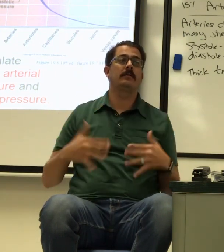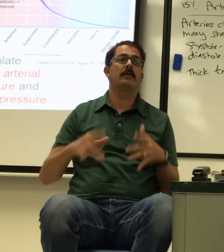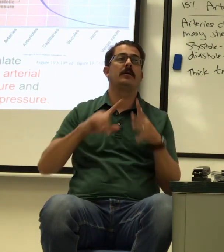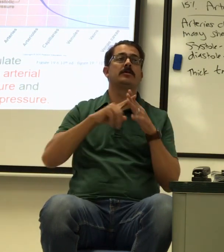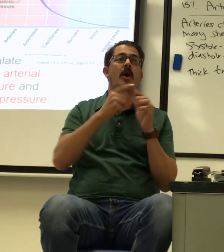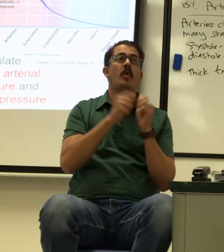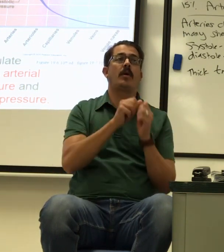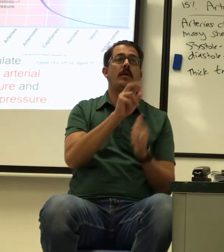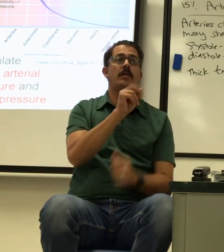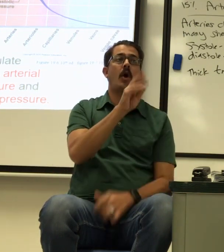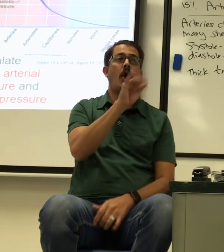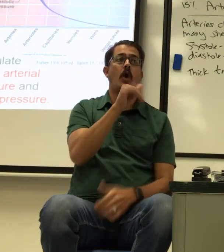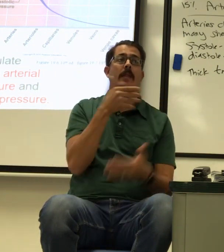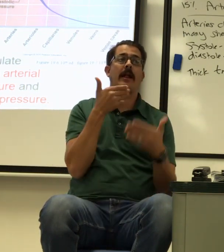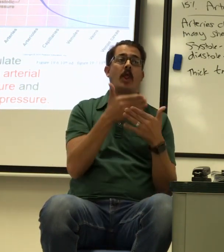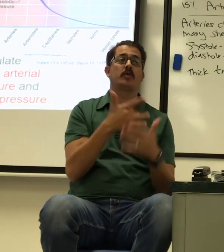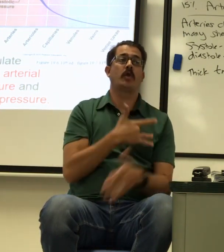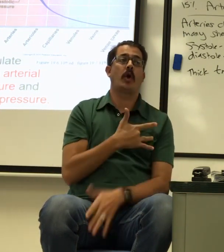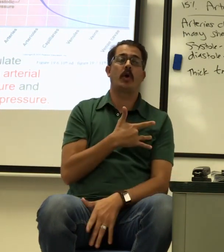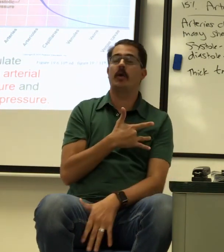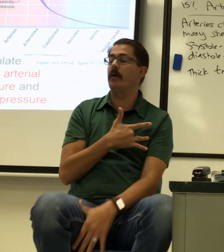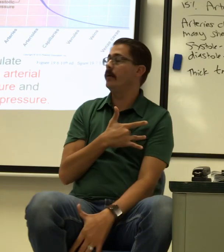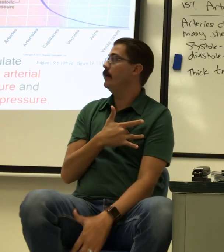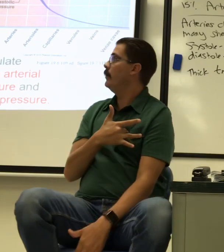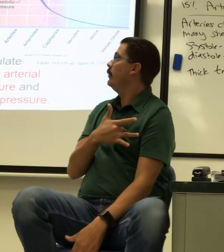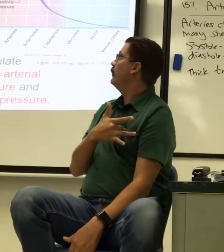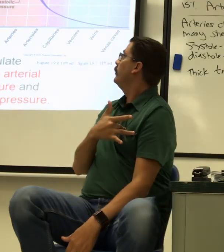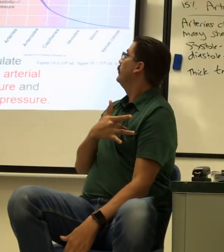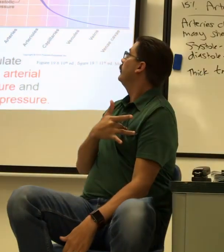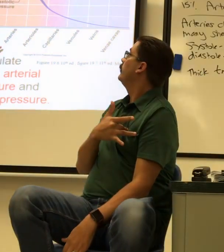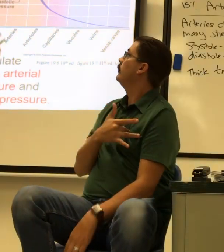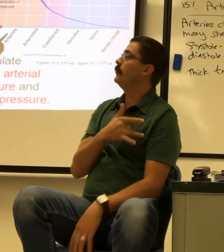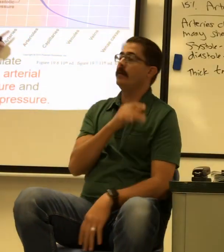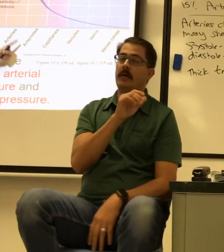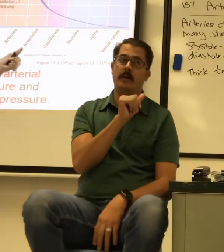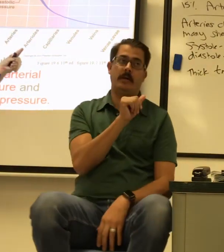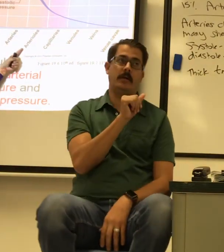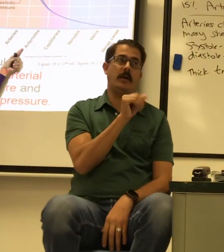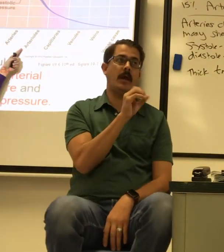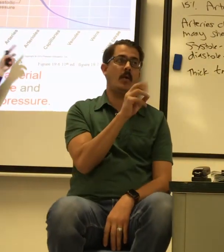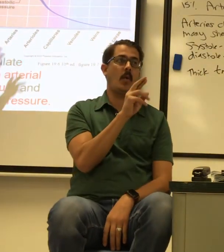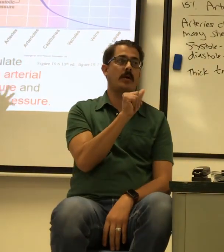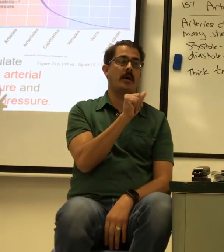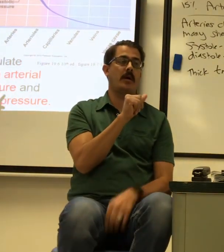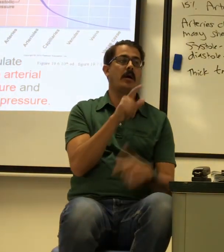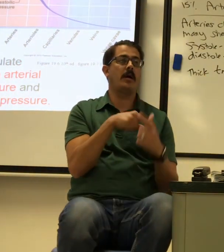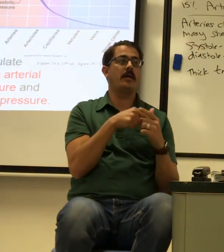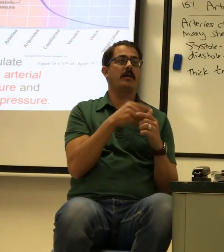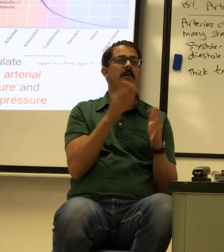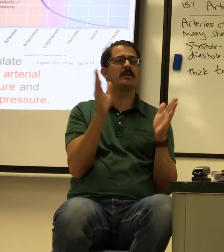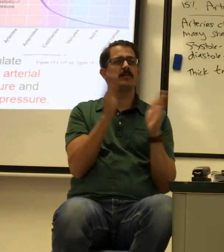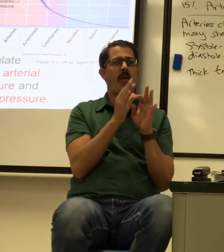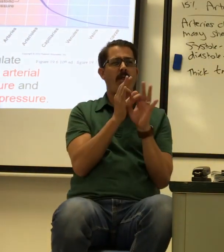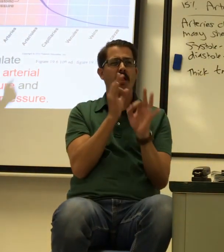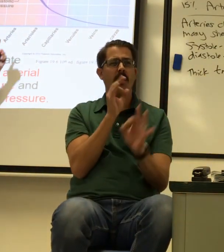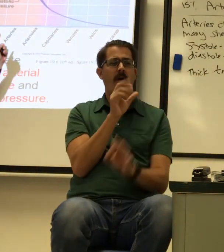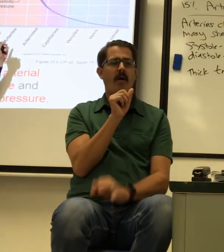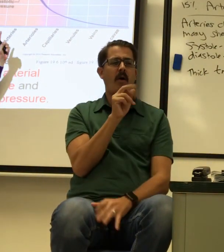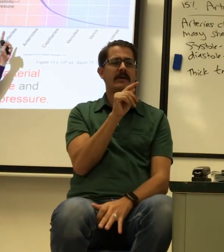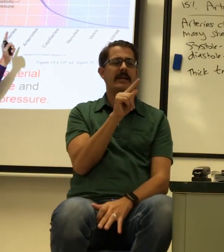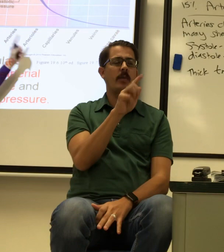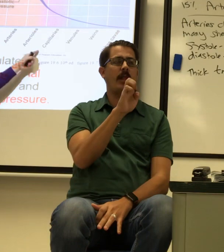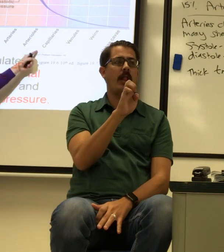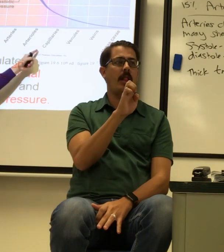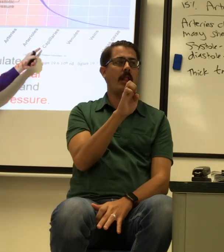starting with the arteries that are closest to the heart, aorta, then arteries, arterioles, which are the smallest arteries,